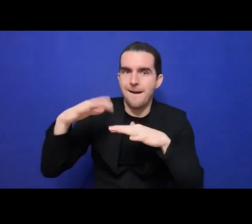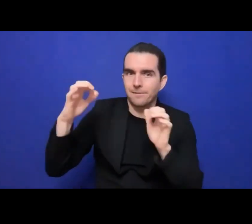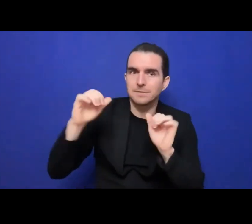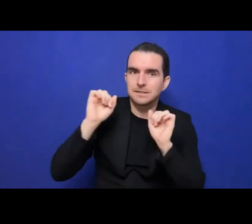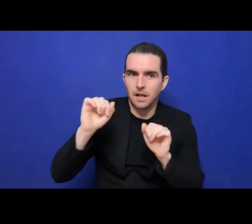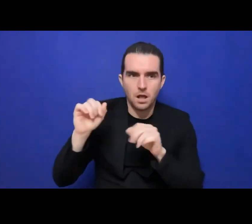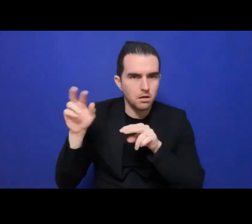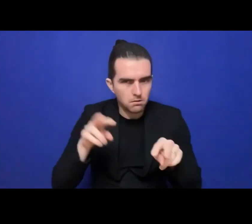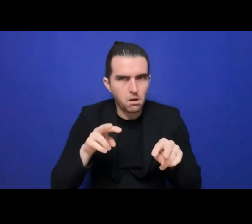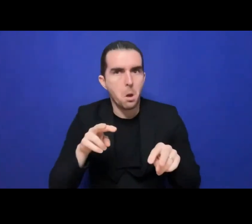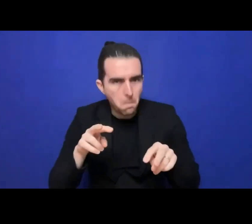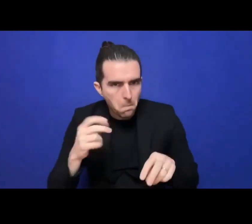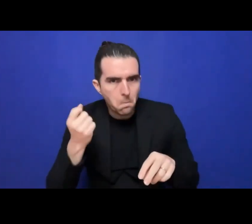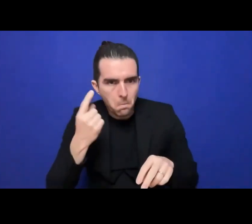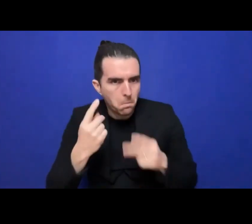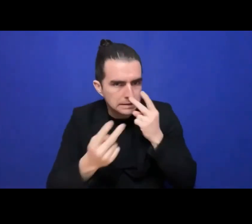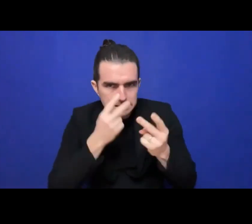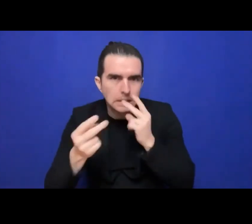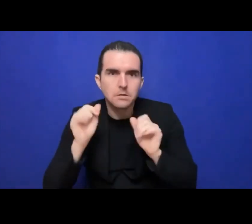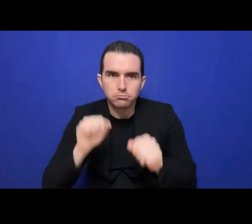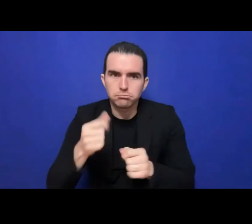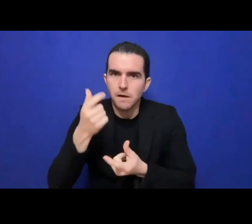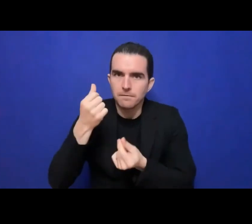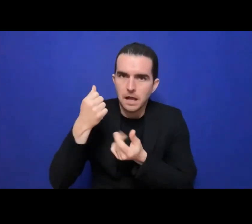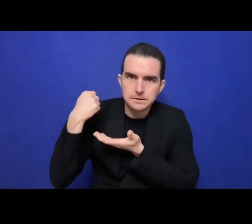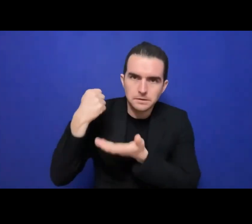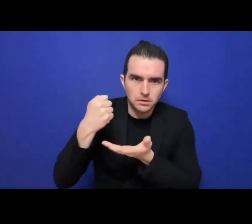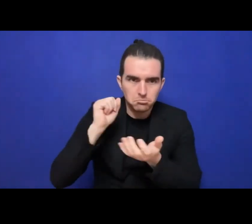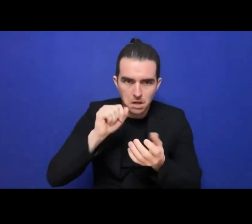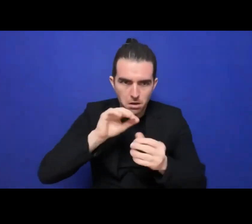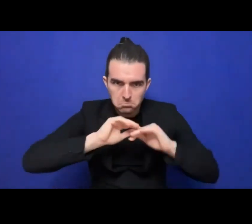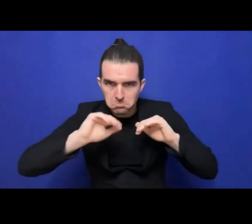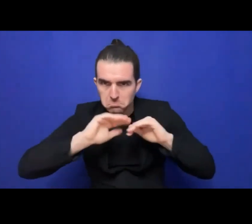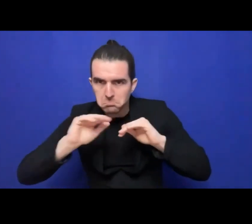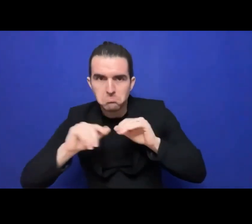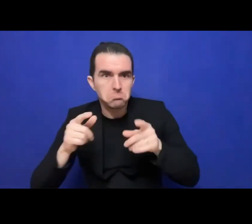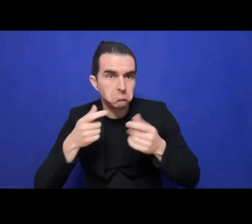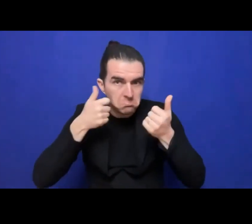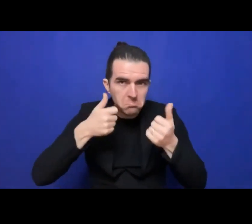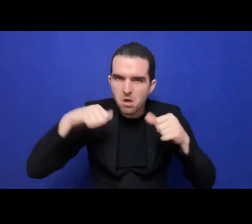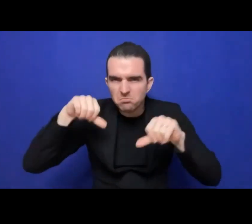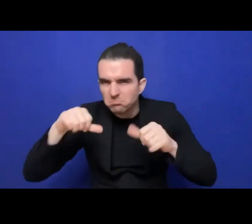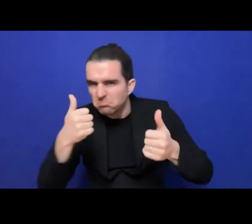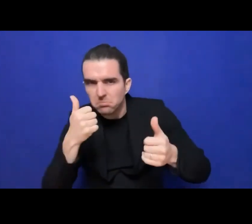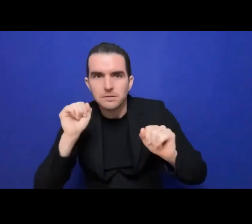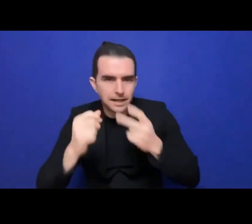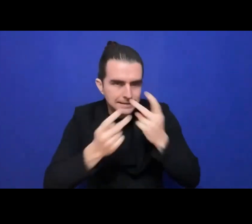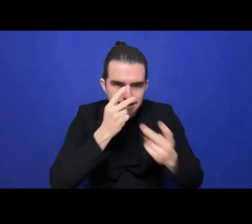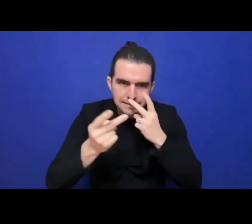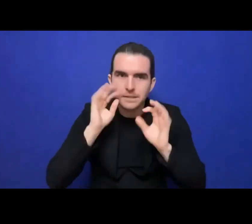either sufficient or not sufficient. And as we know for sure that the resources allocated to health are not